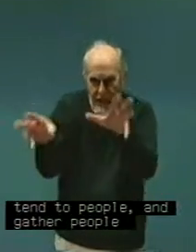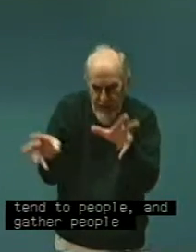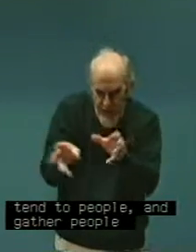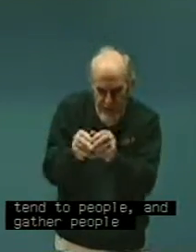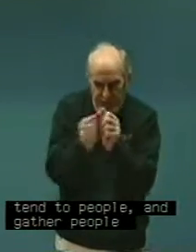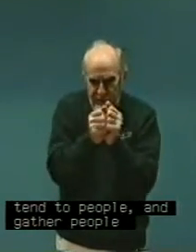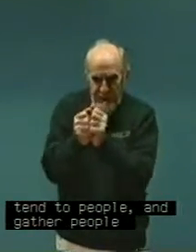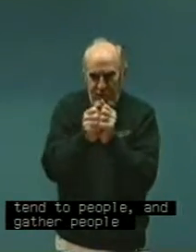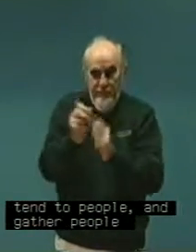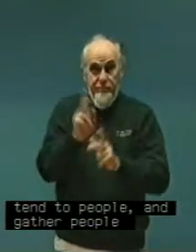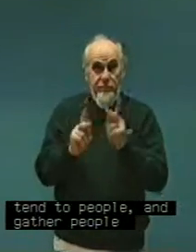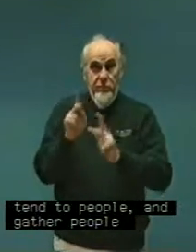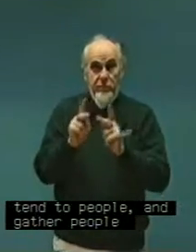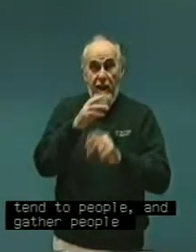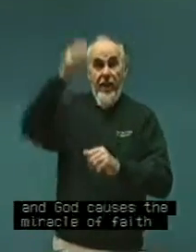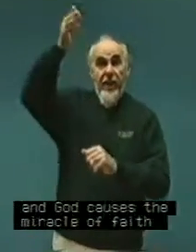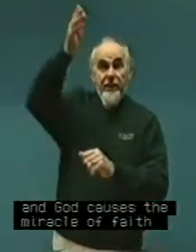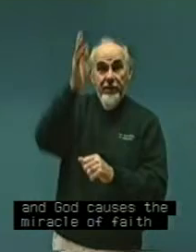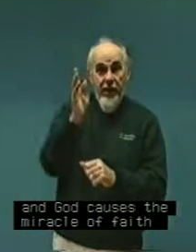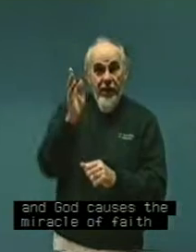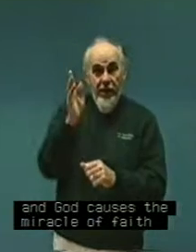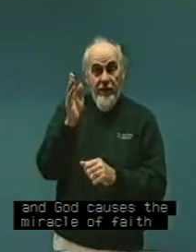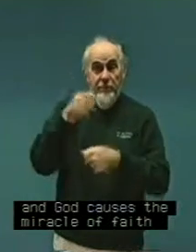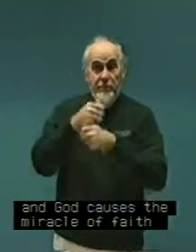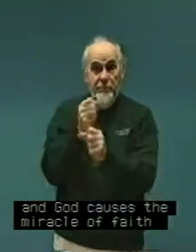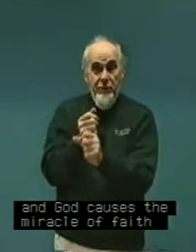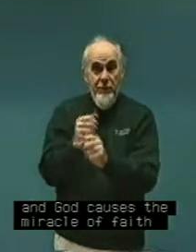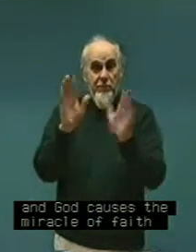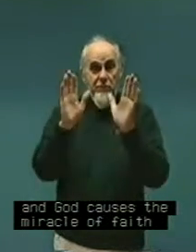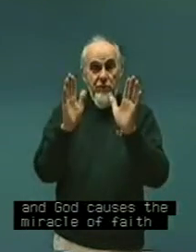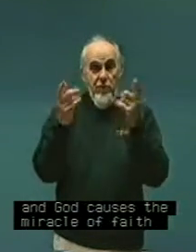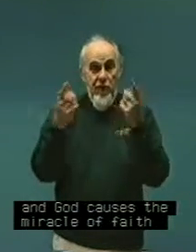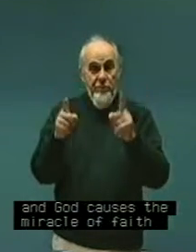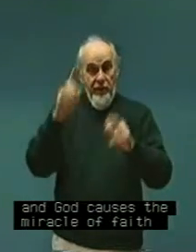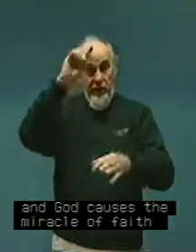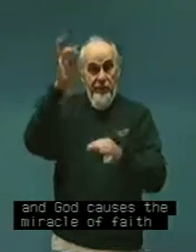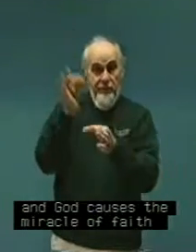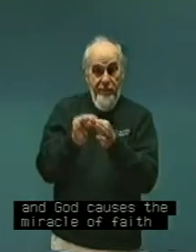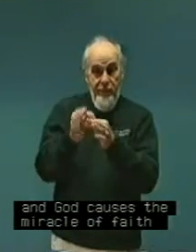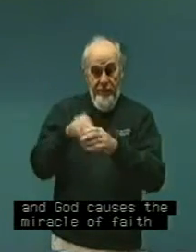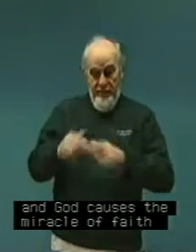and gather people, and God causes the miracle of